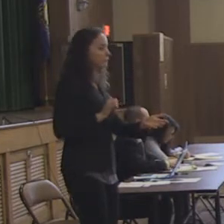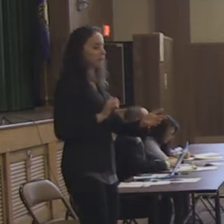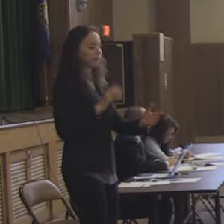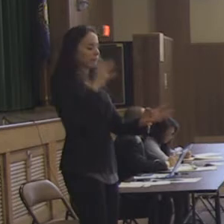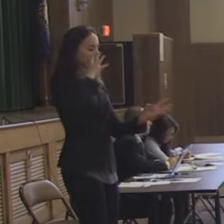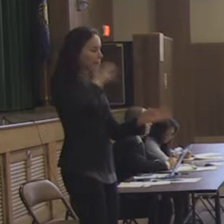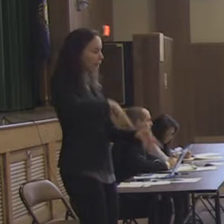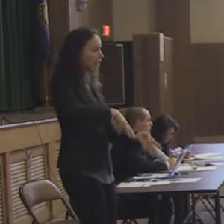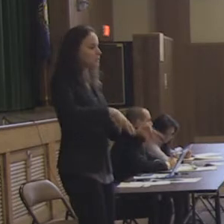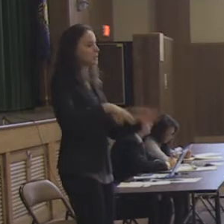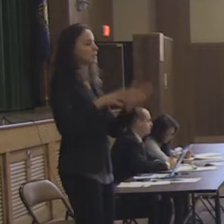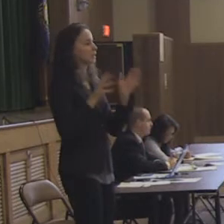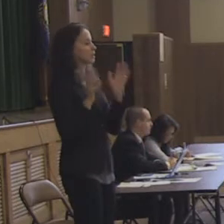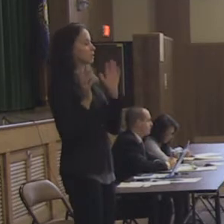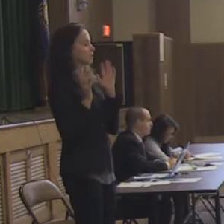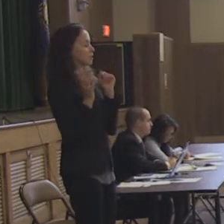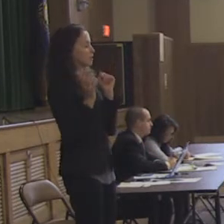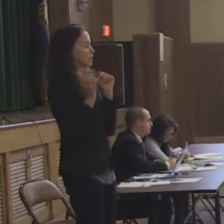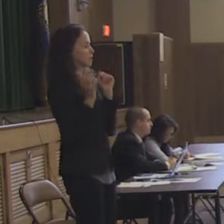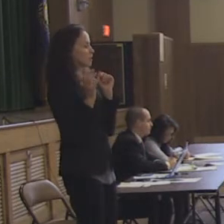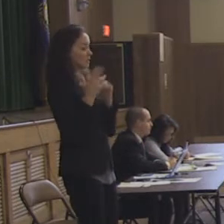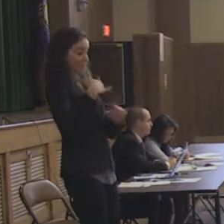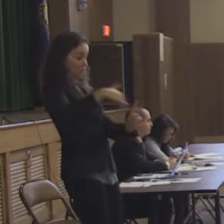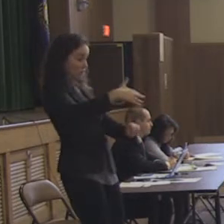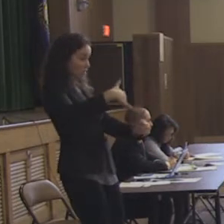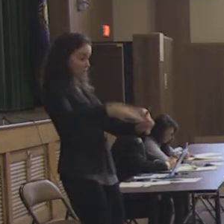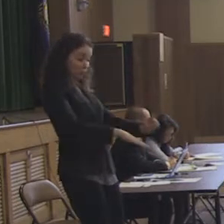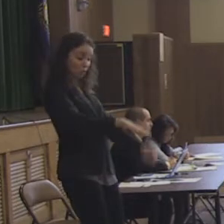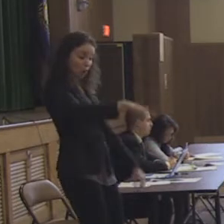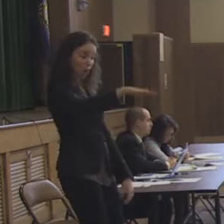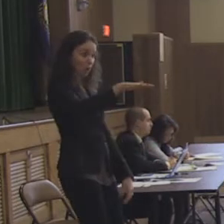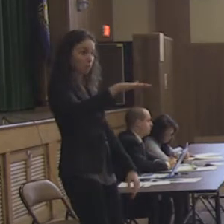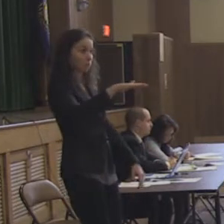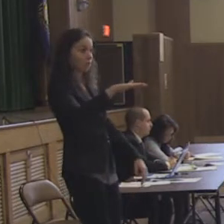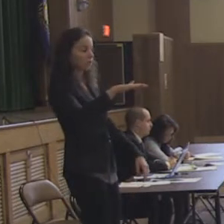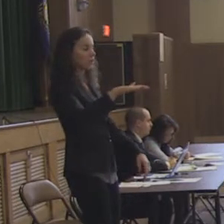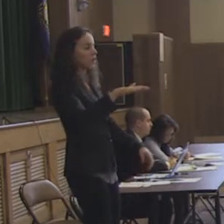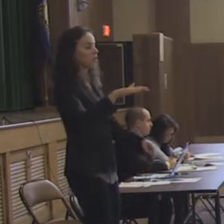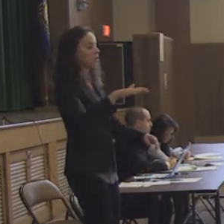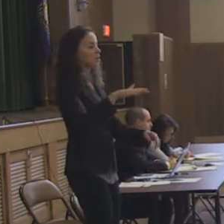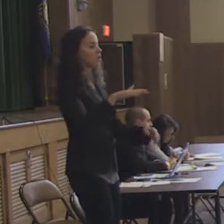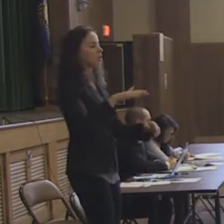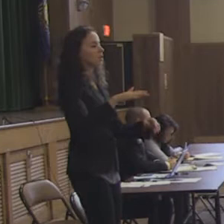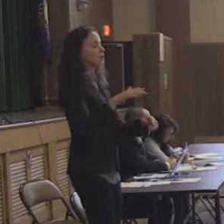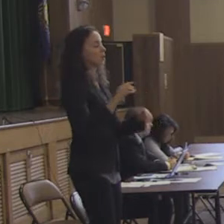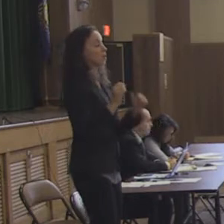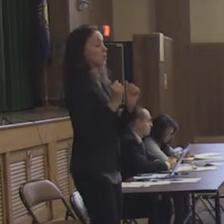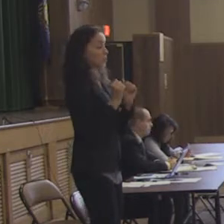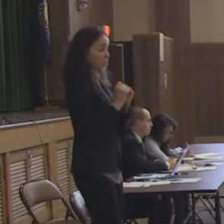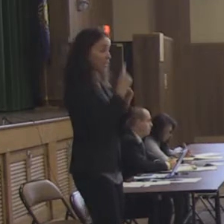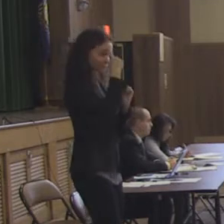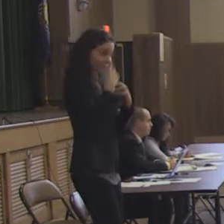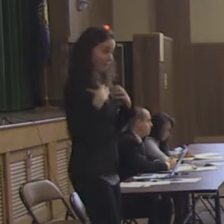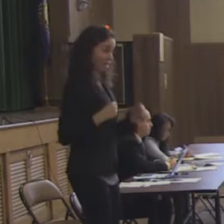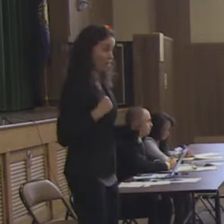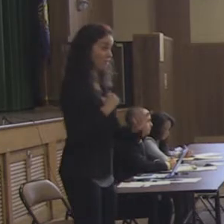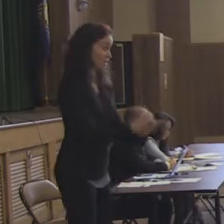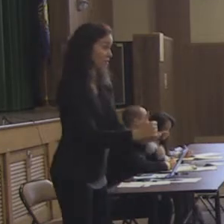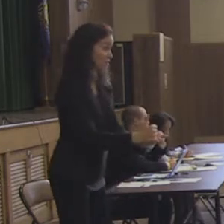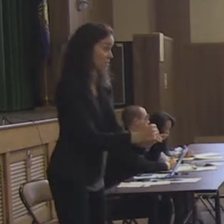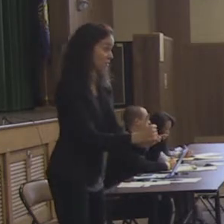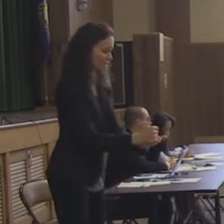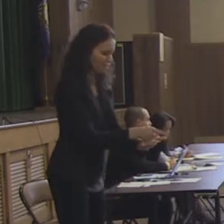environment, we know what they say about it, and oftentimes with mental health intervention, they can go on